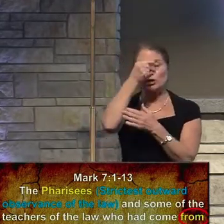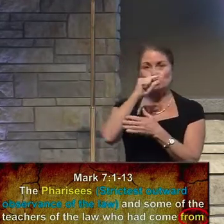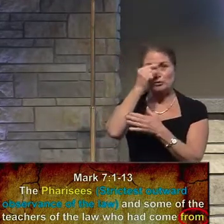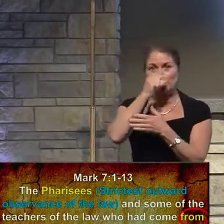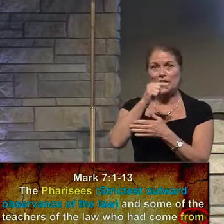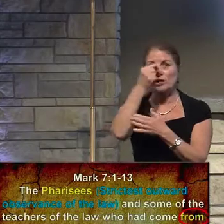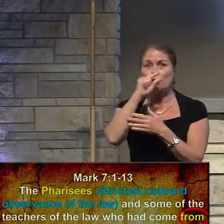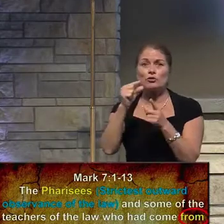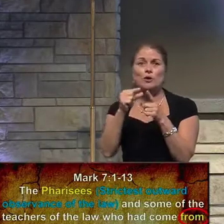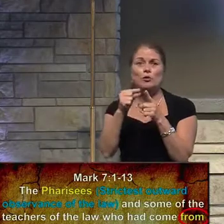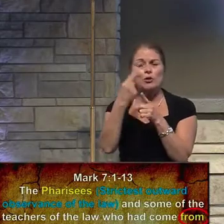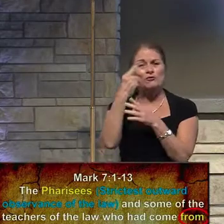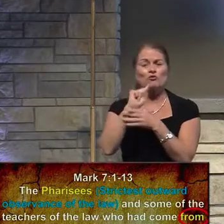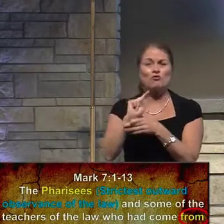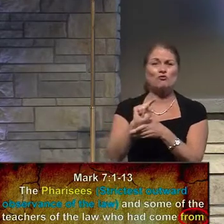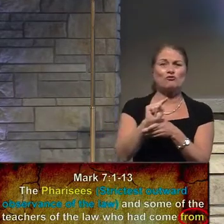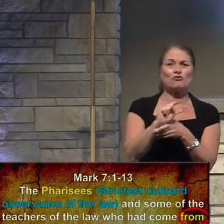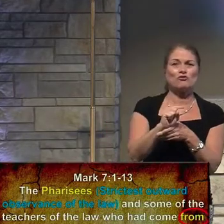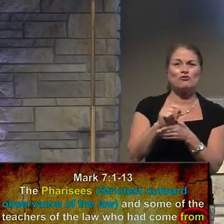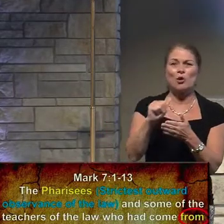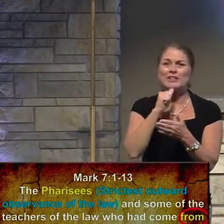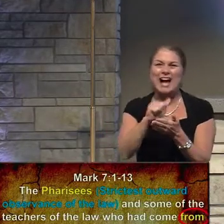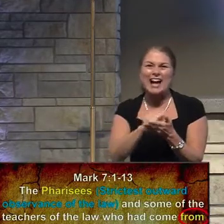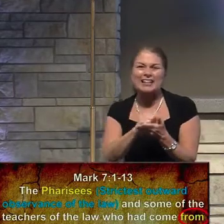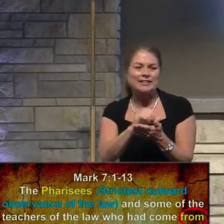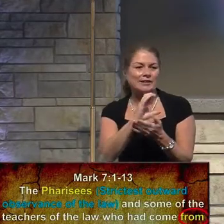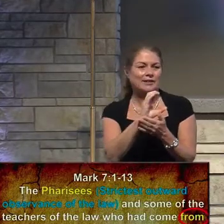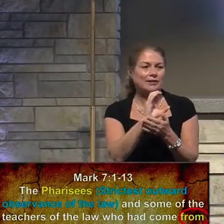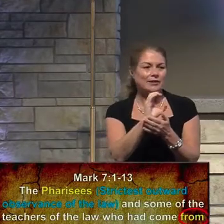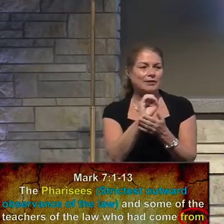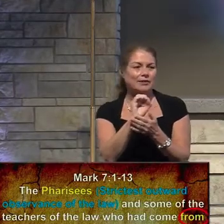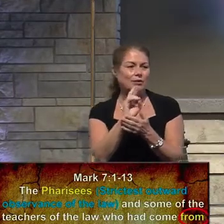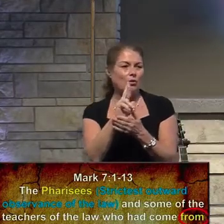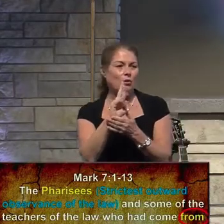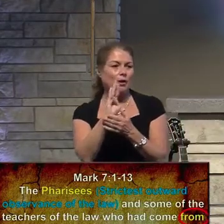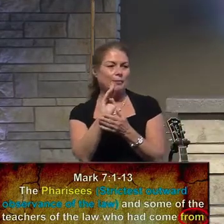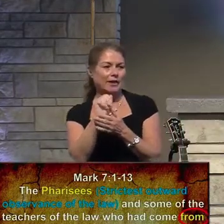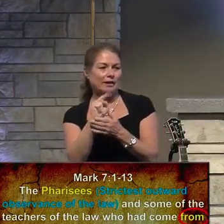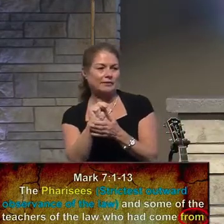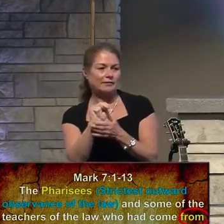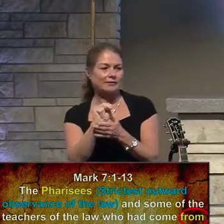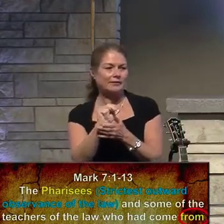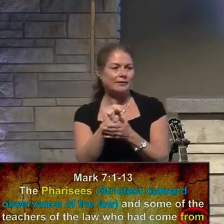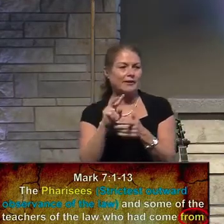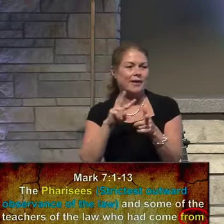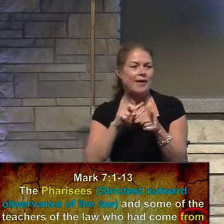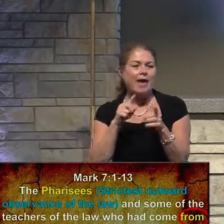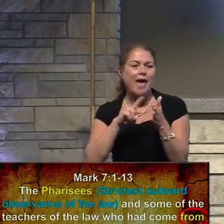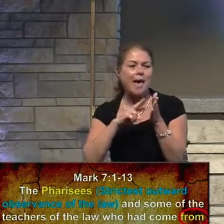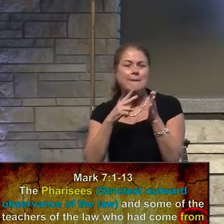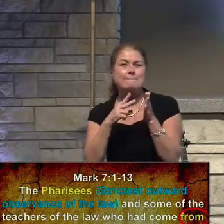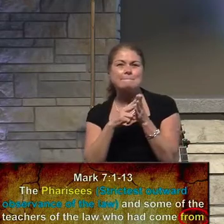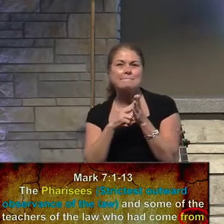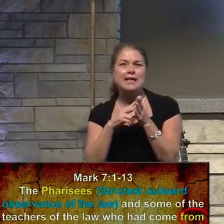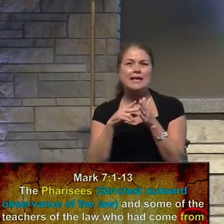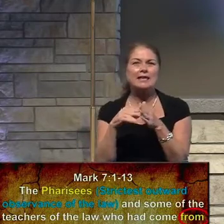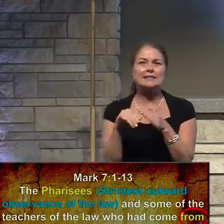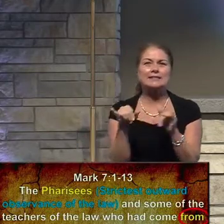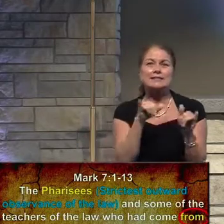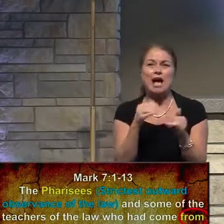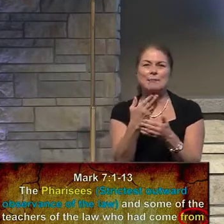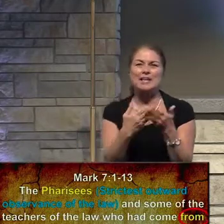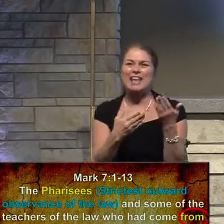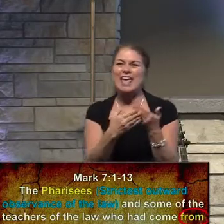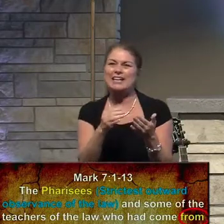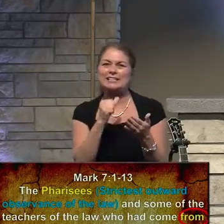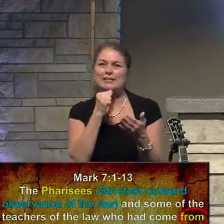Greek word for defiled is koine. It simply means common hands. They were not hands that were set aside.